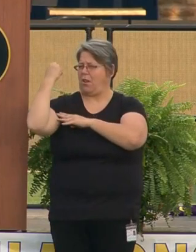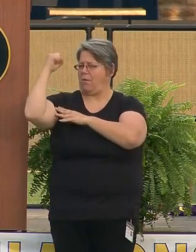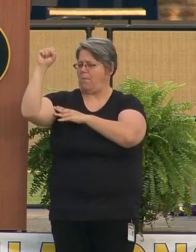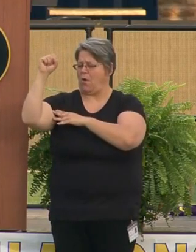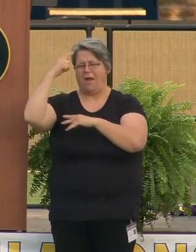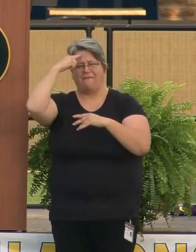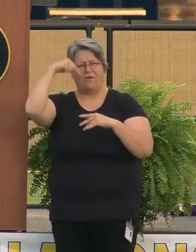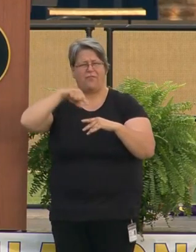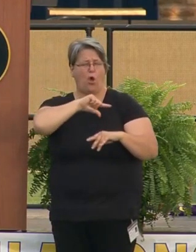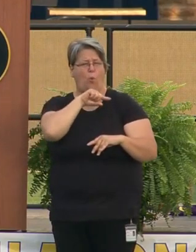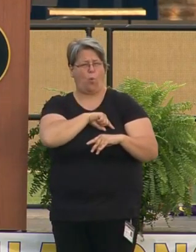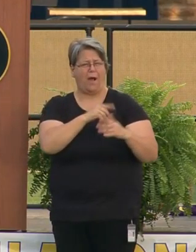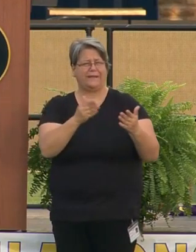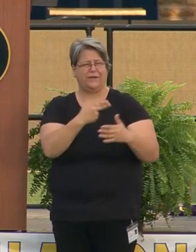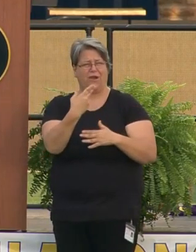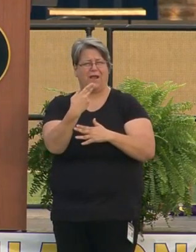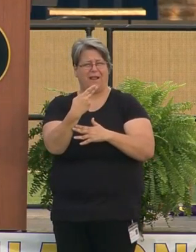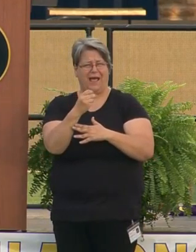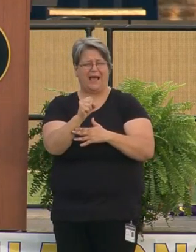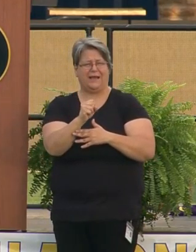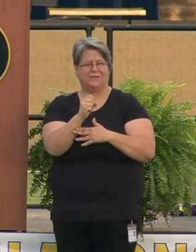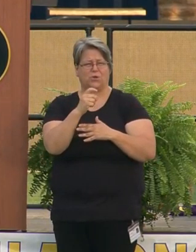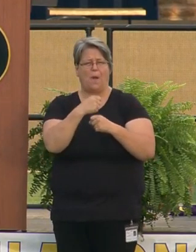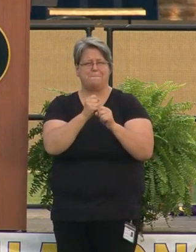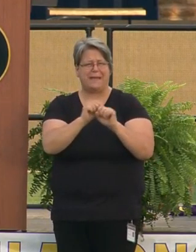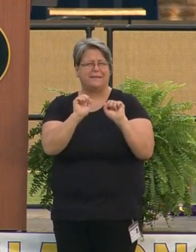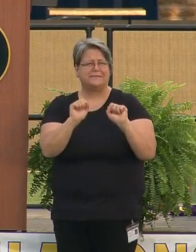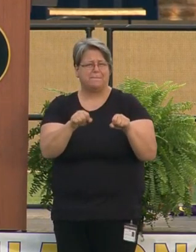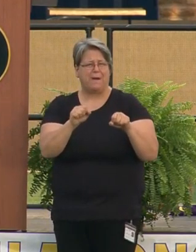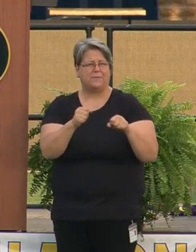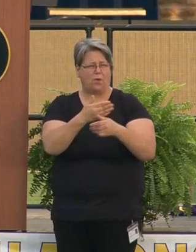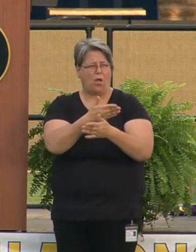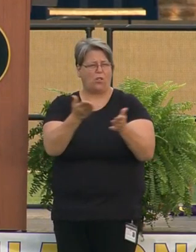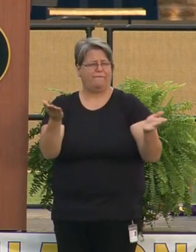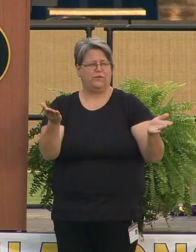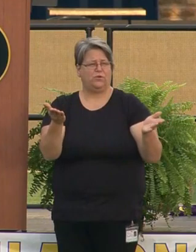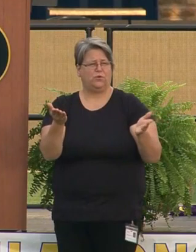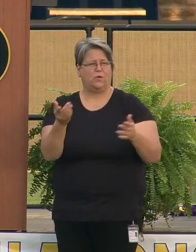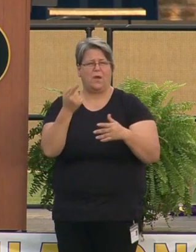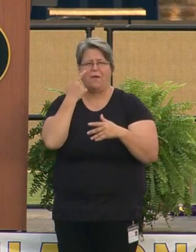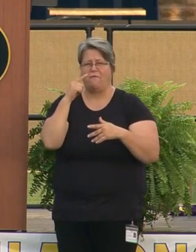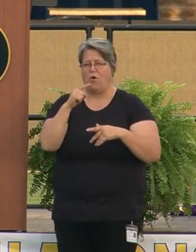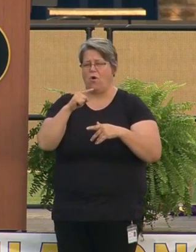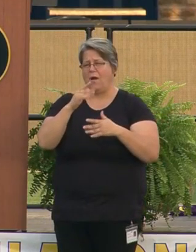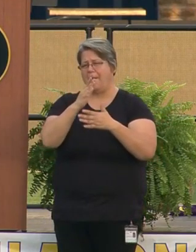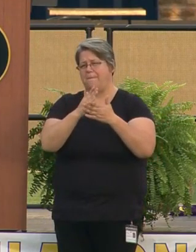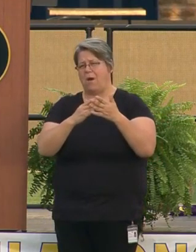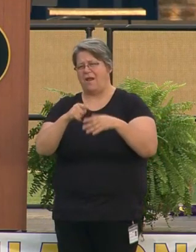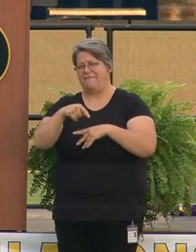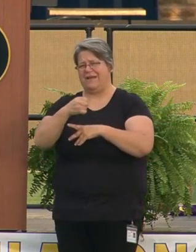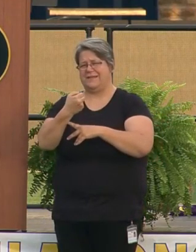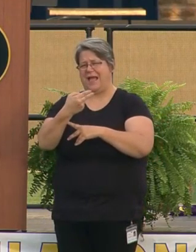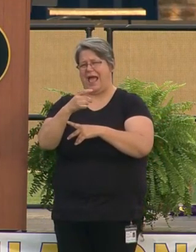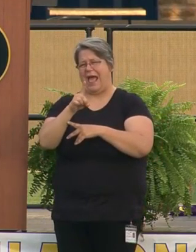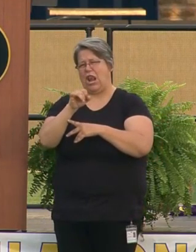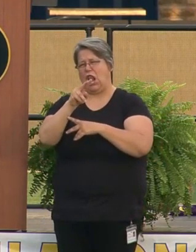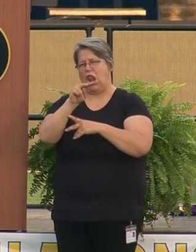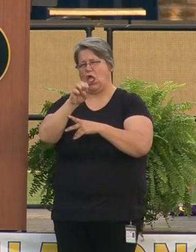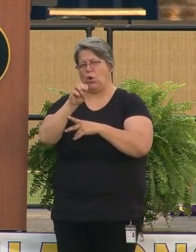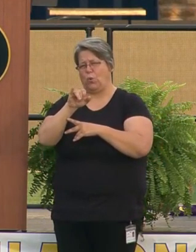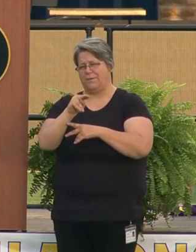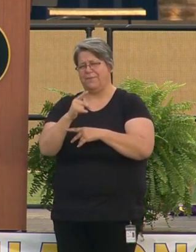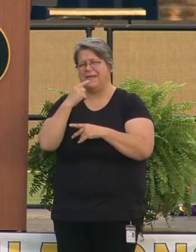qualities that each student standing before us holds made this possible. There is a Hebrew phrase called Dayenu, which means it would